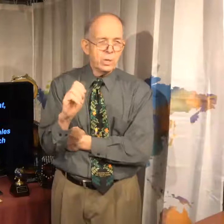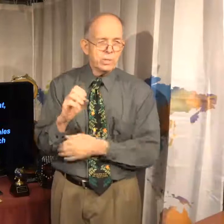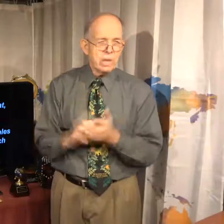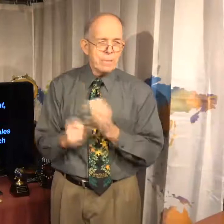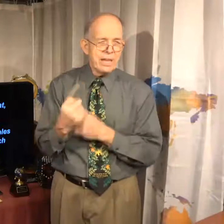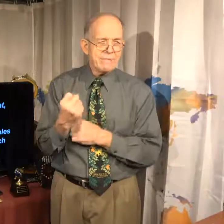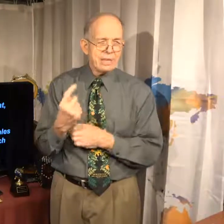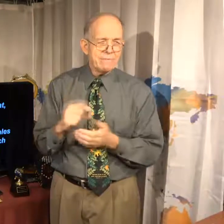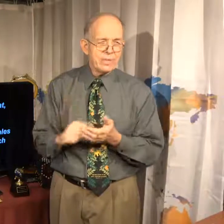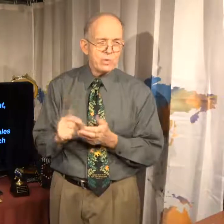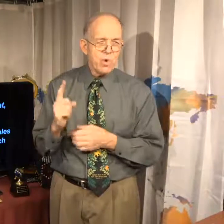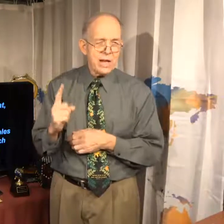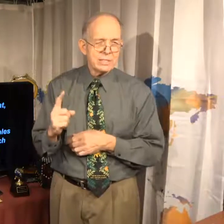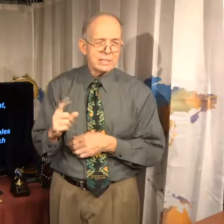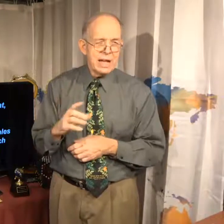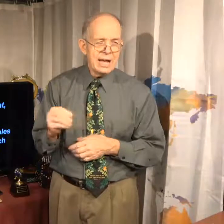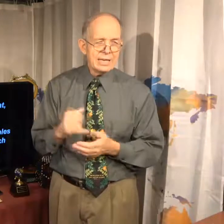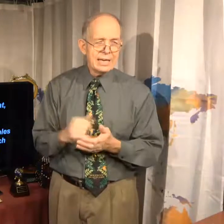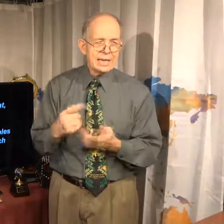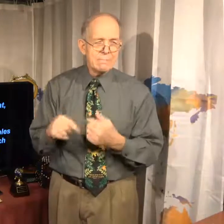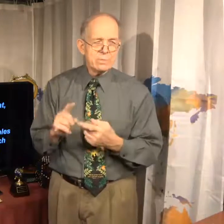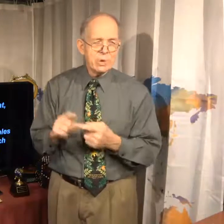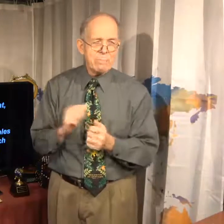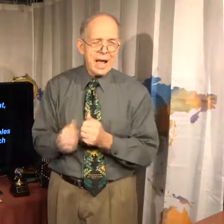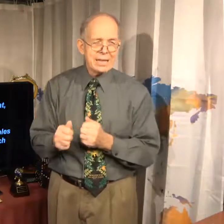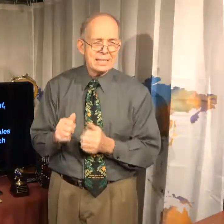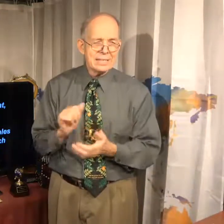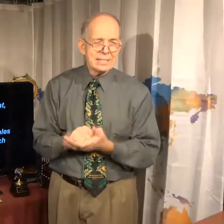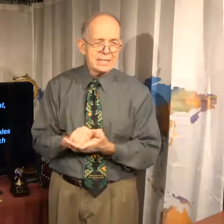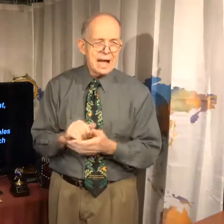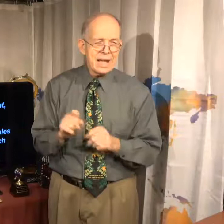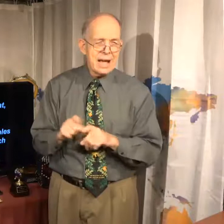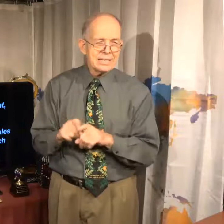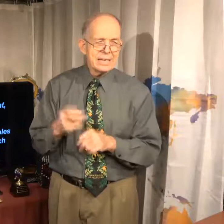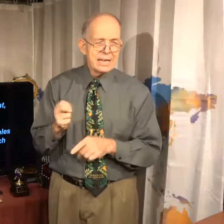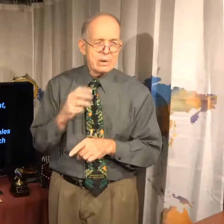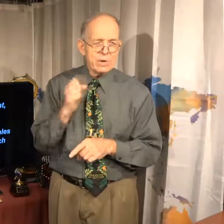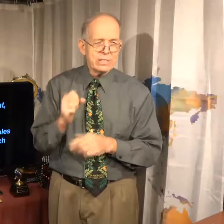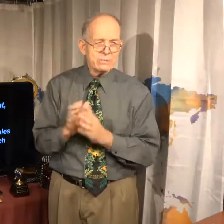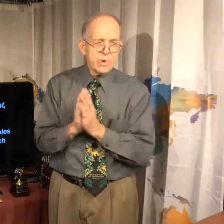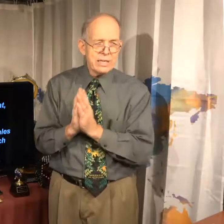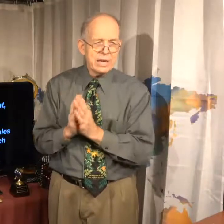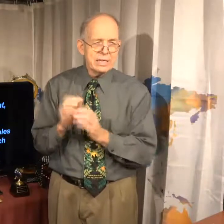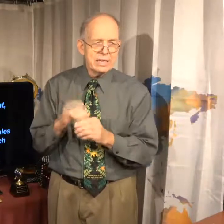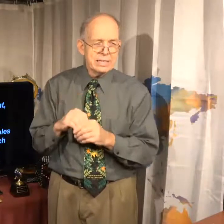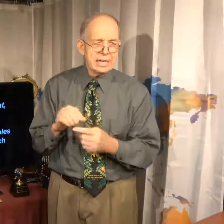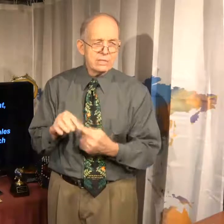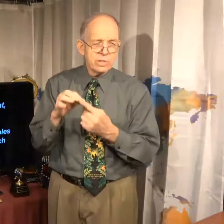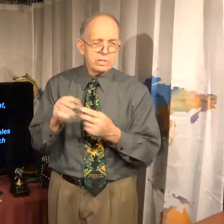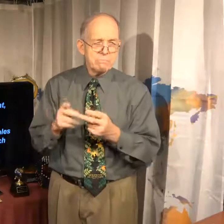Luke chapter 11, verse 1, and he came to pass that as he was praying in the Christian